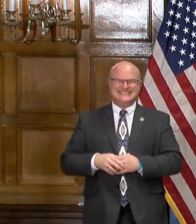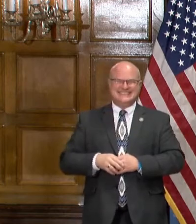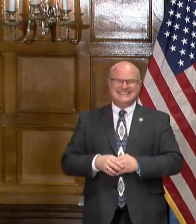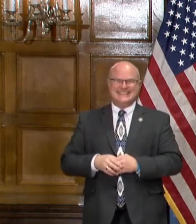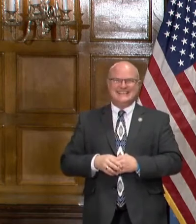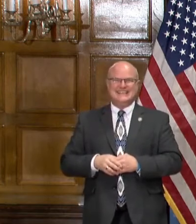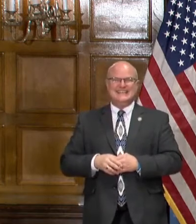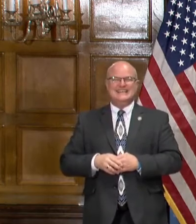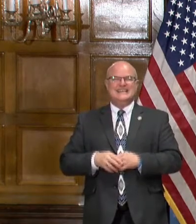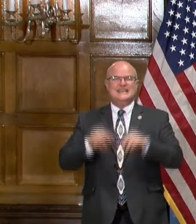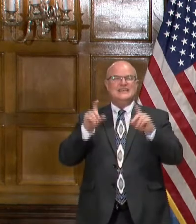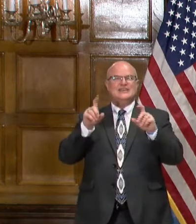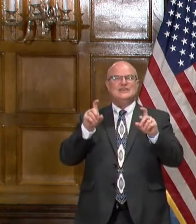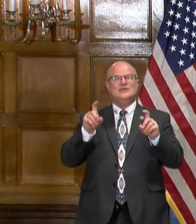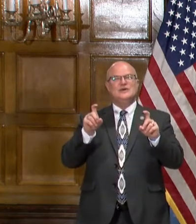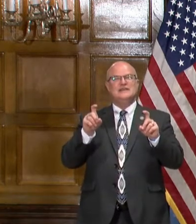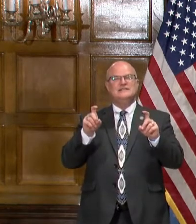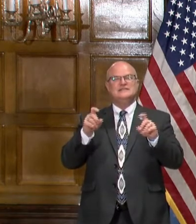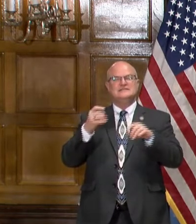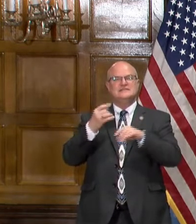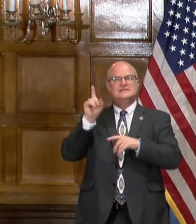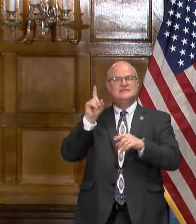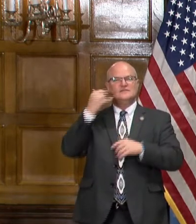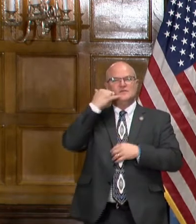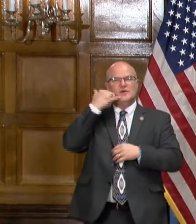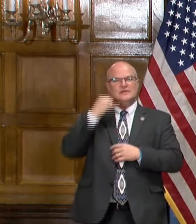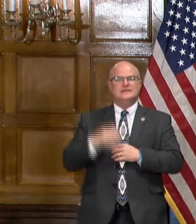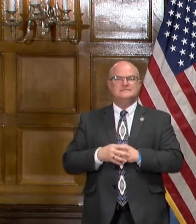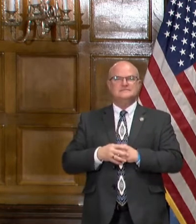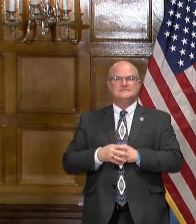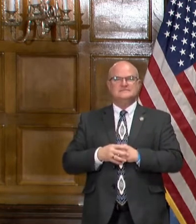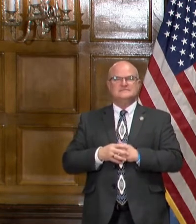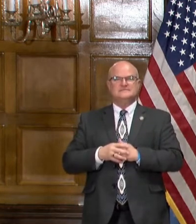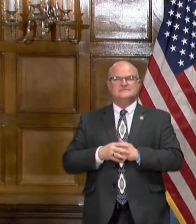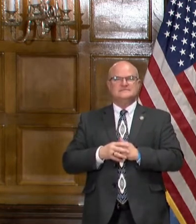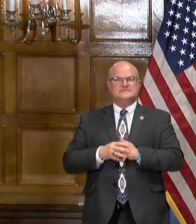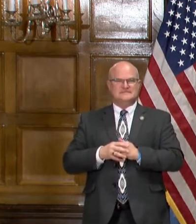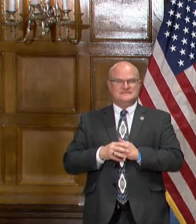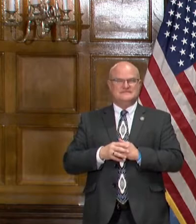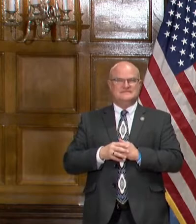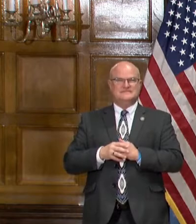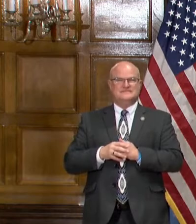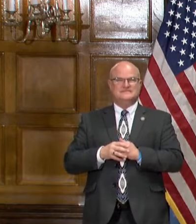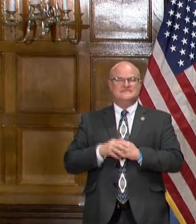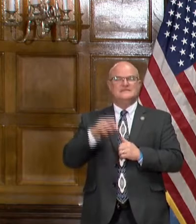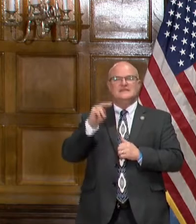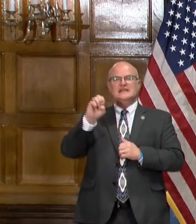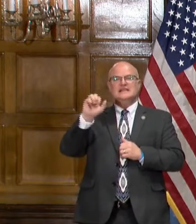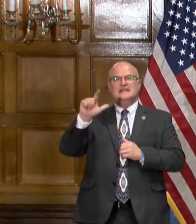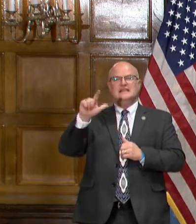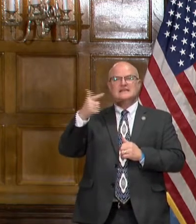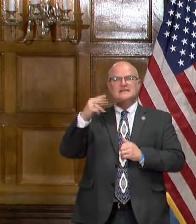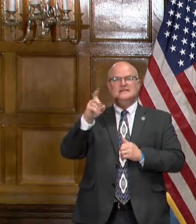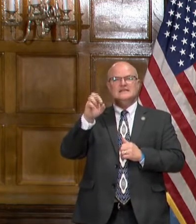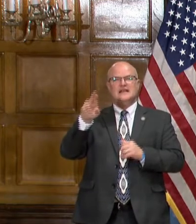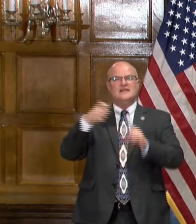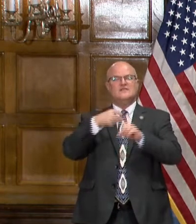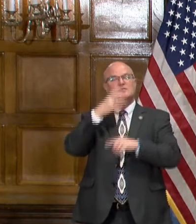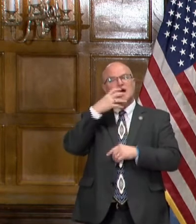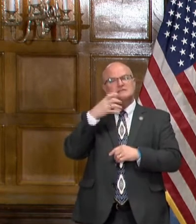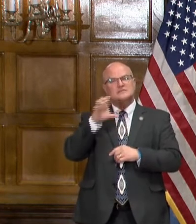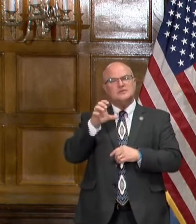Are there any questions remotely? Yes, Governor. Hi. Ladner from Hot Springs, KZNG.